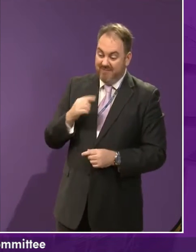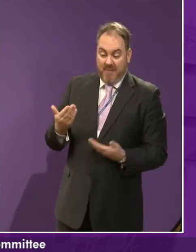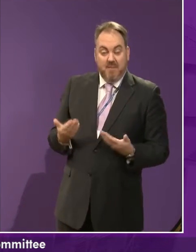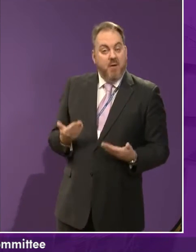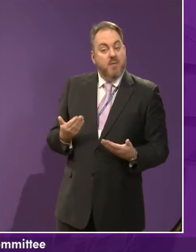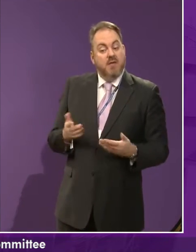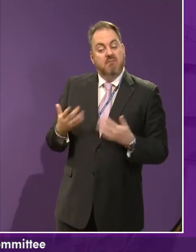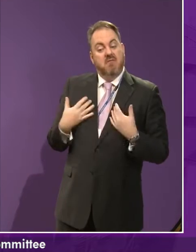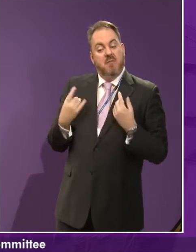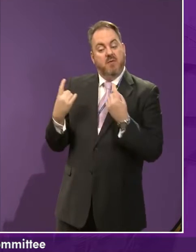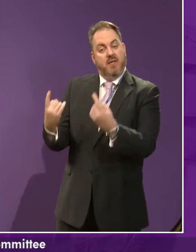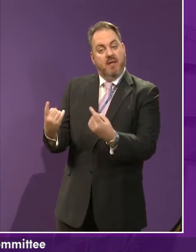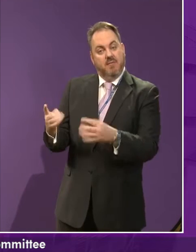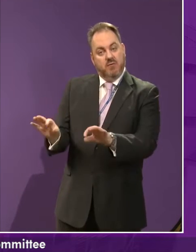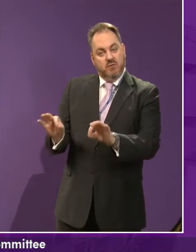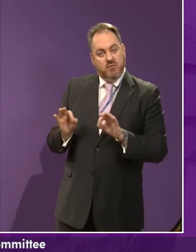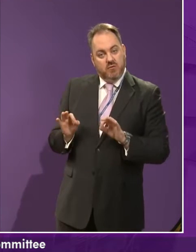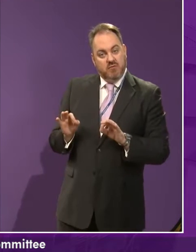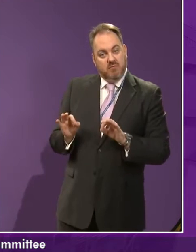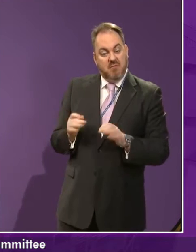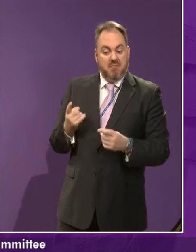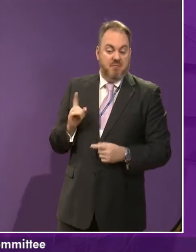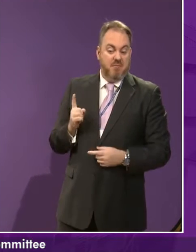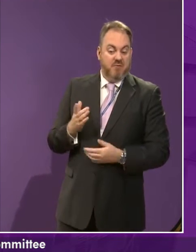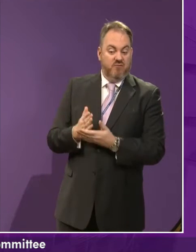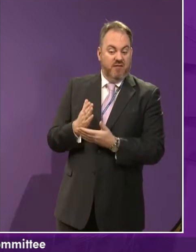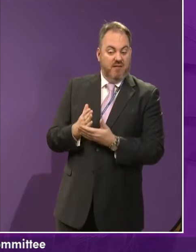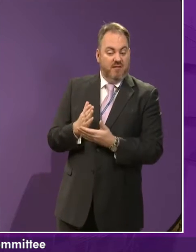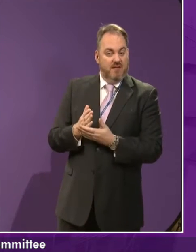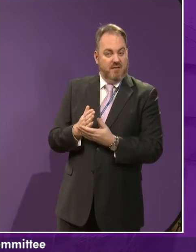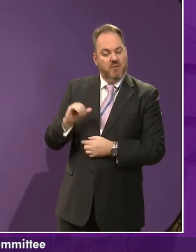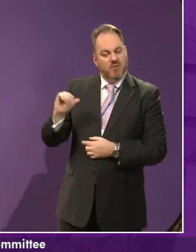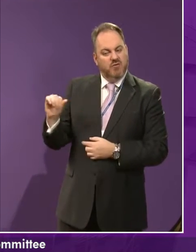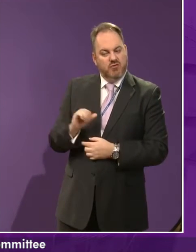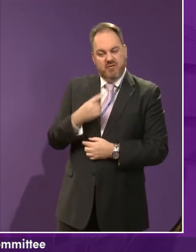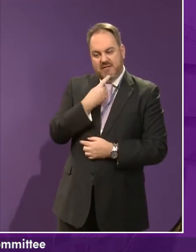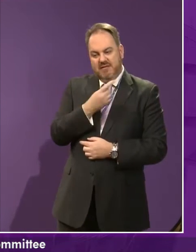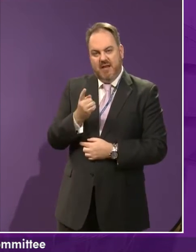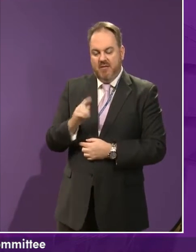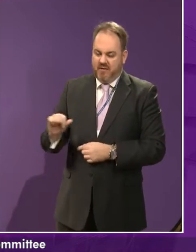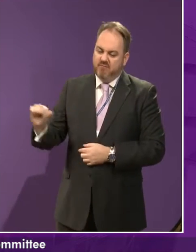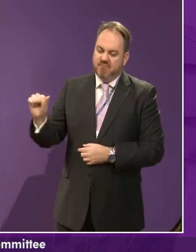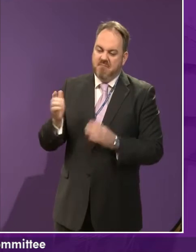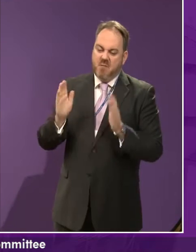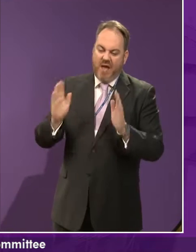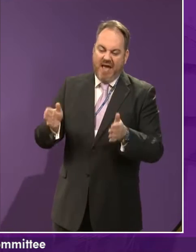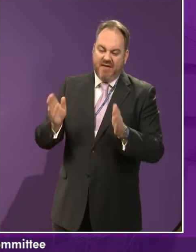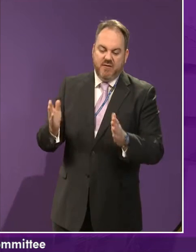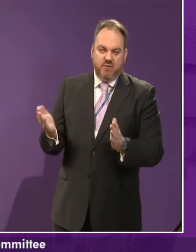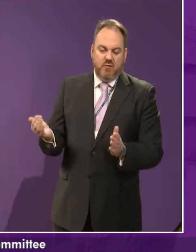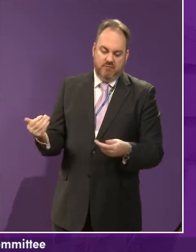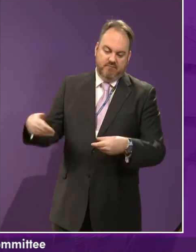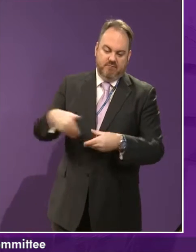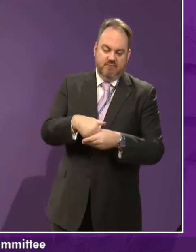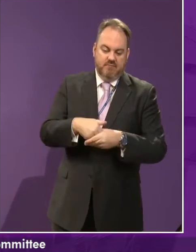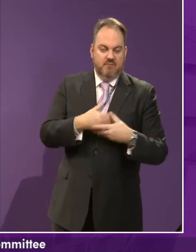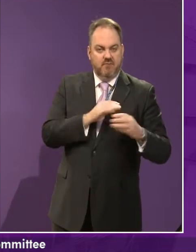mandatory, but I think I speak for many of my student services colleagues who would agree that we would like it to be